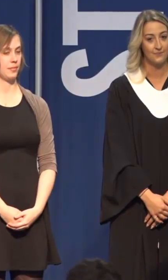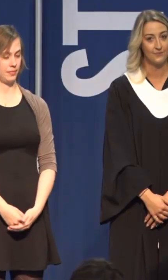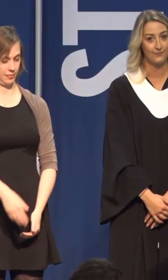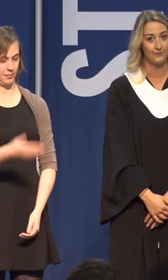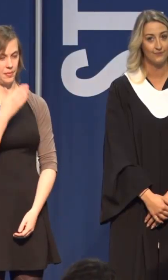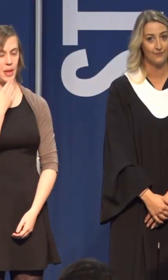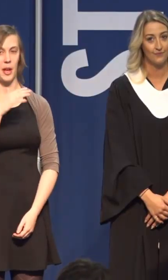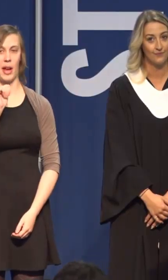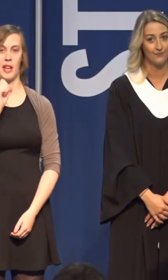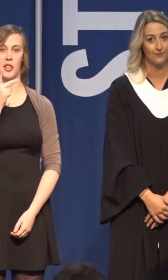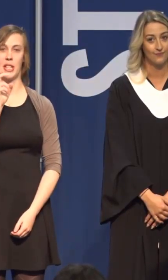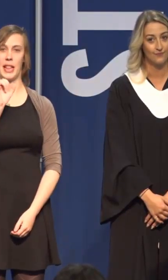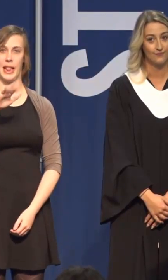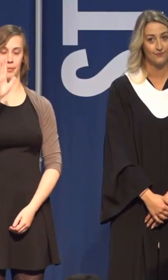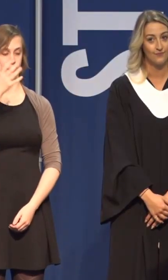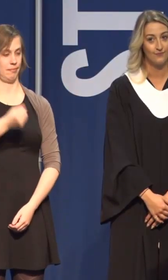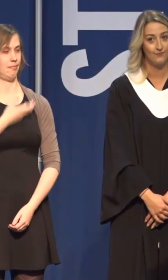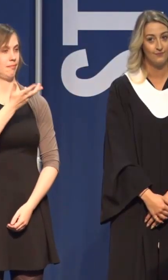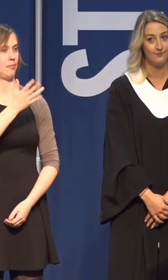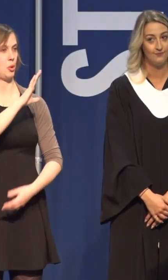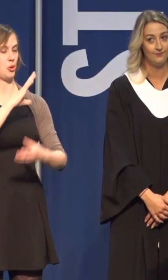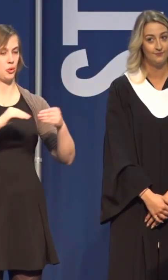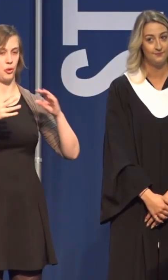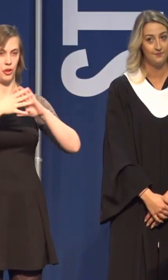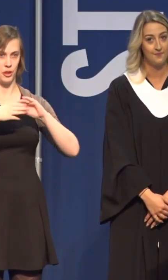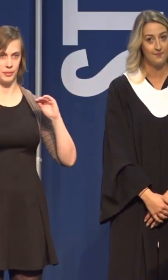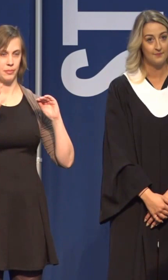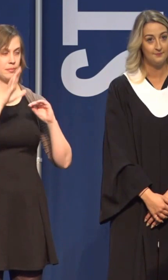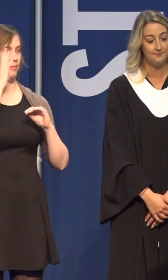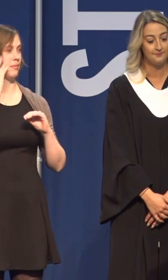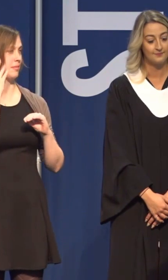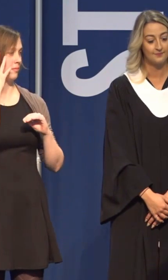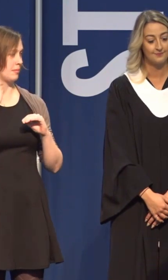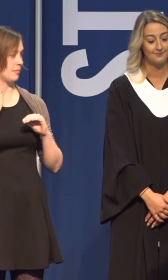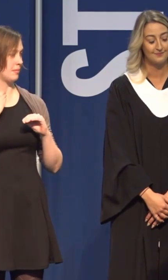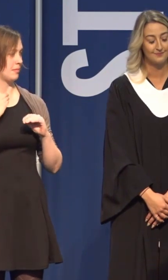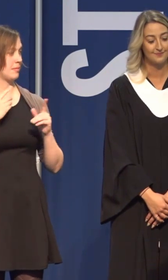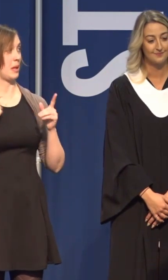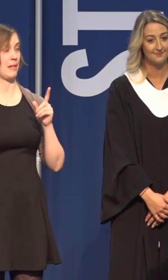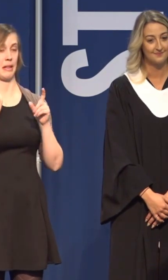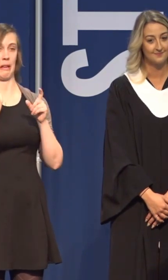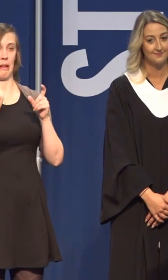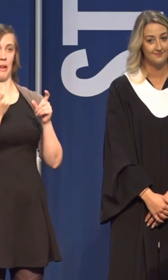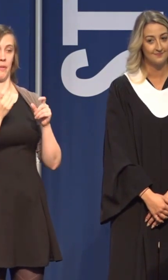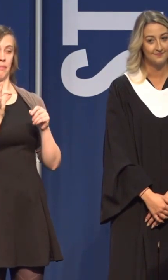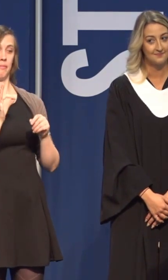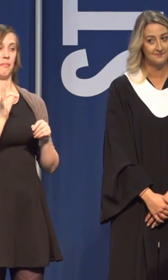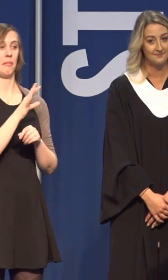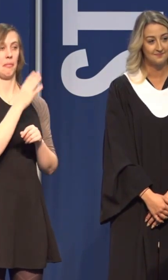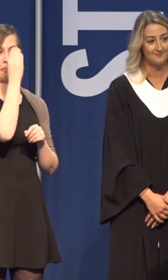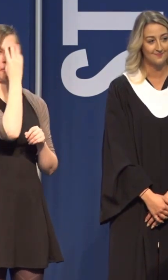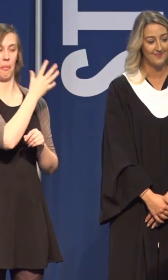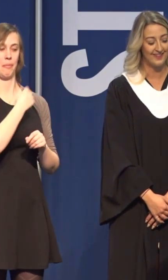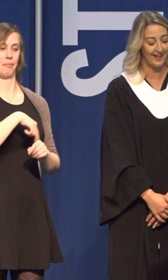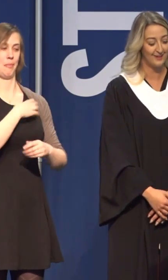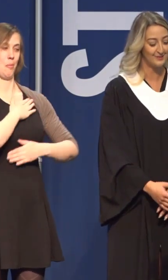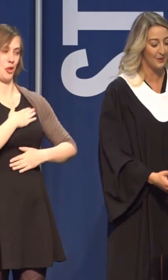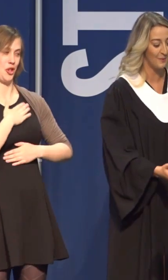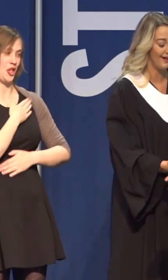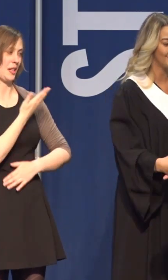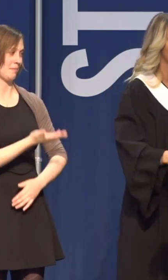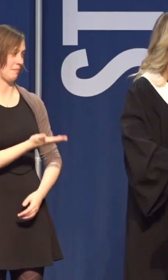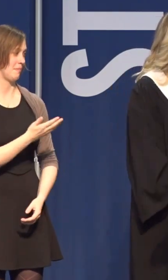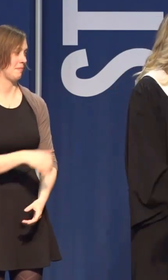Thank you, Ashley, for sharing your story with us this morning. Please accept this gift as a small token of our appreciation.